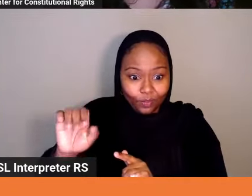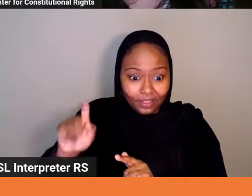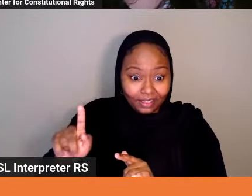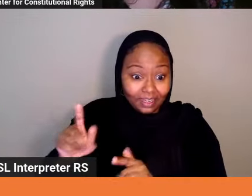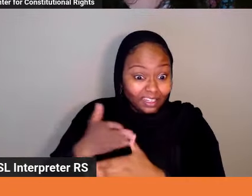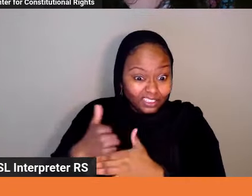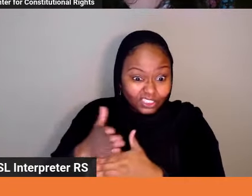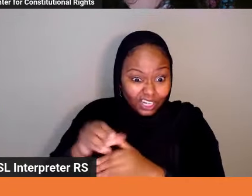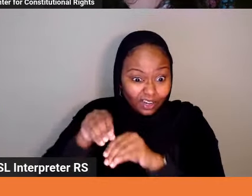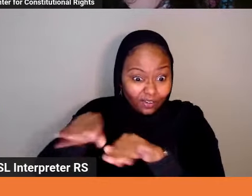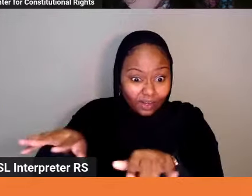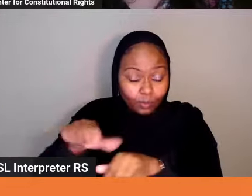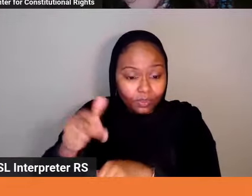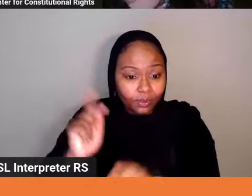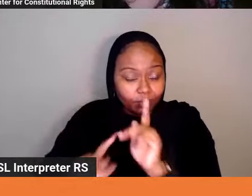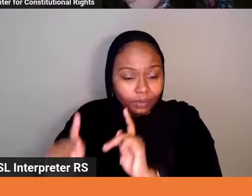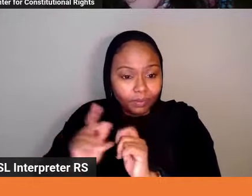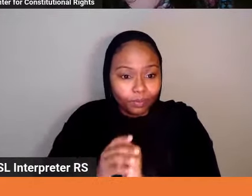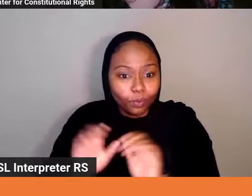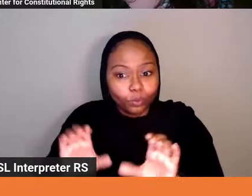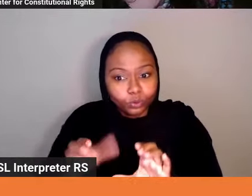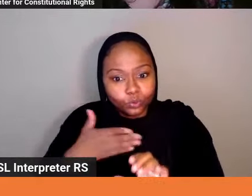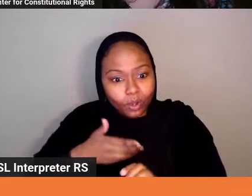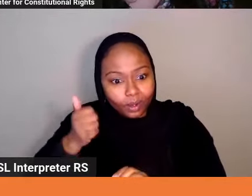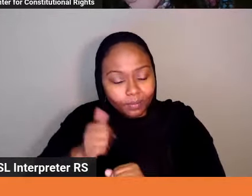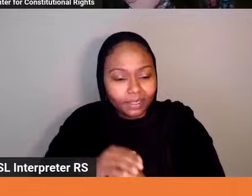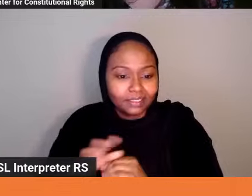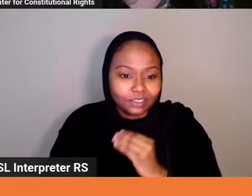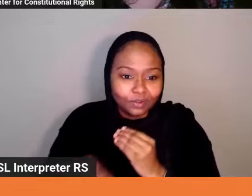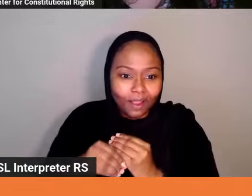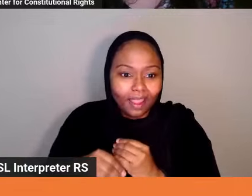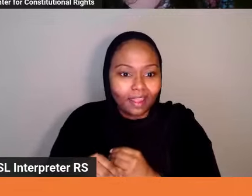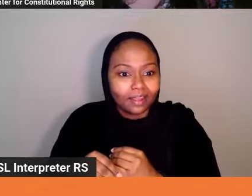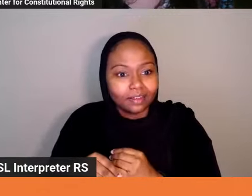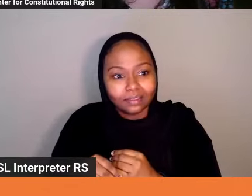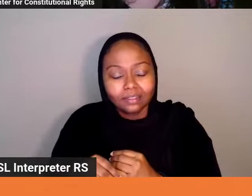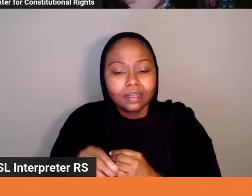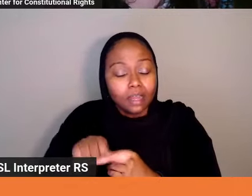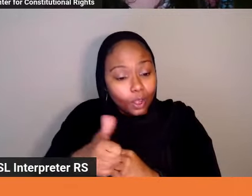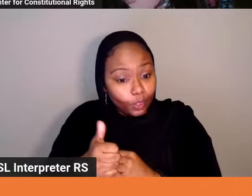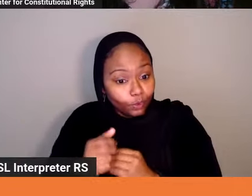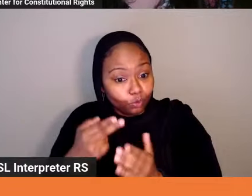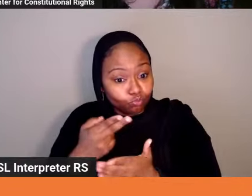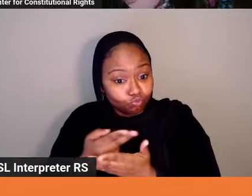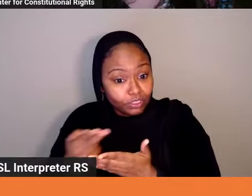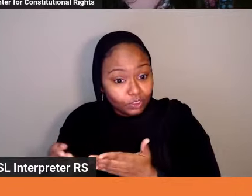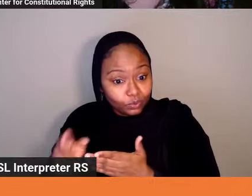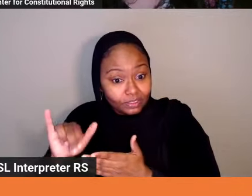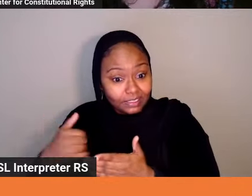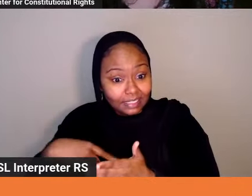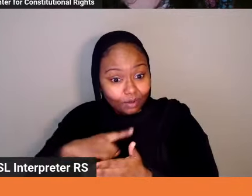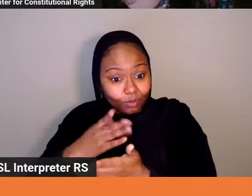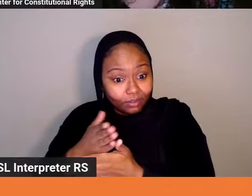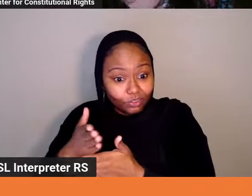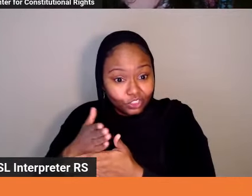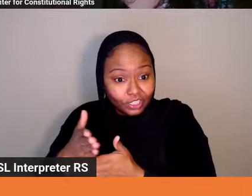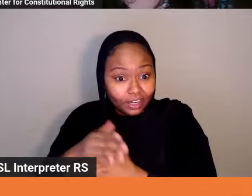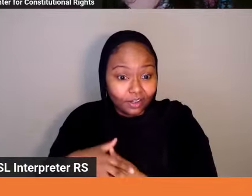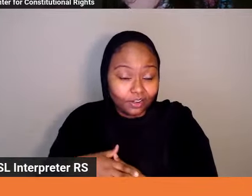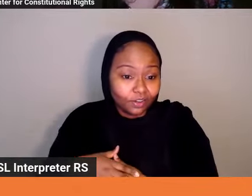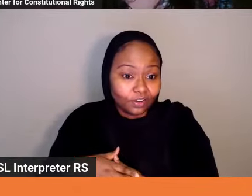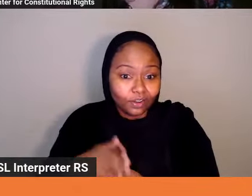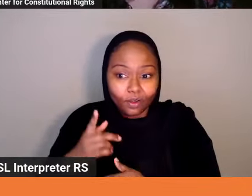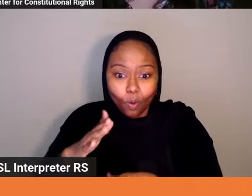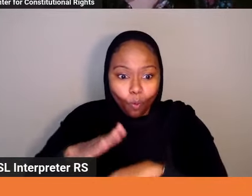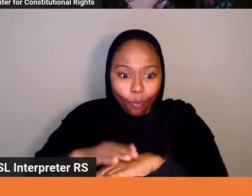it with other folks. We'll do our best to add some of the resources and links that we've shared to, I guess, the landing page